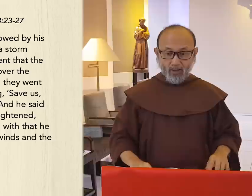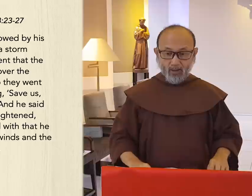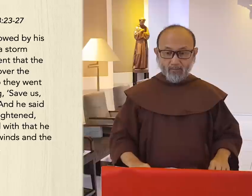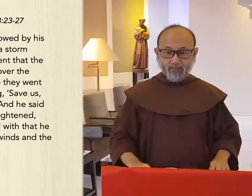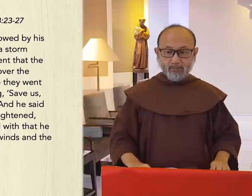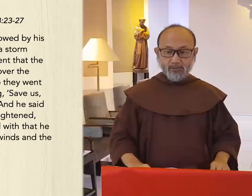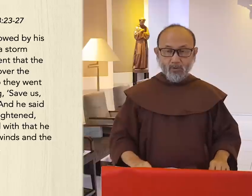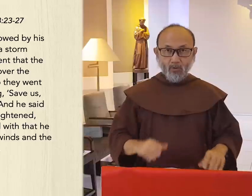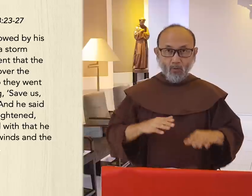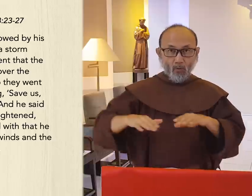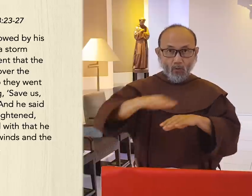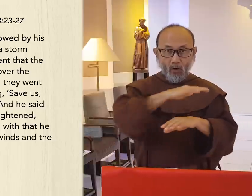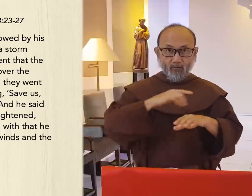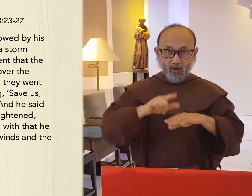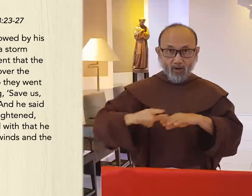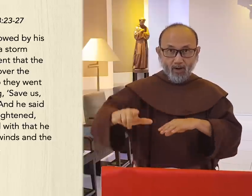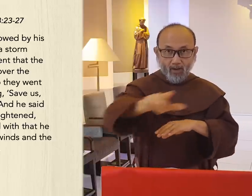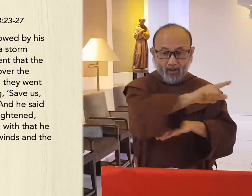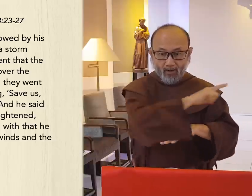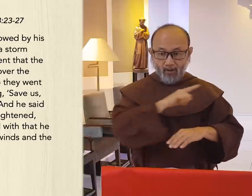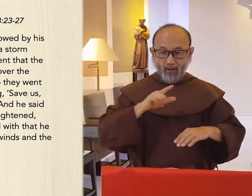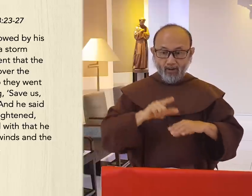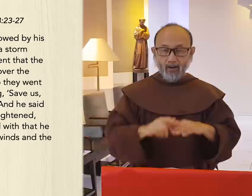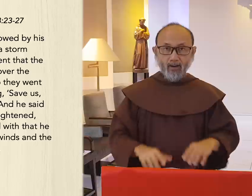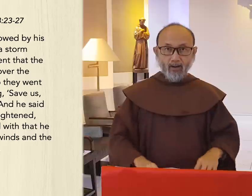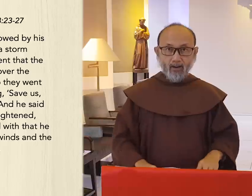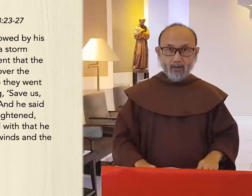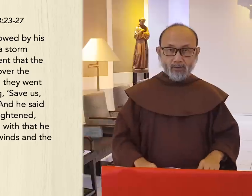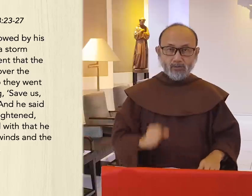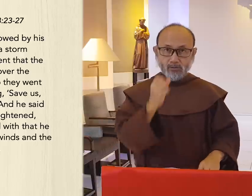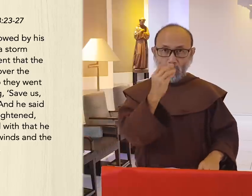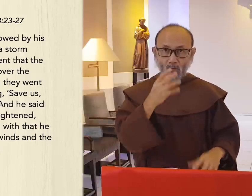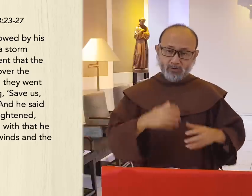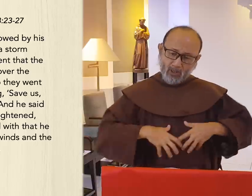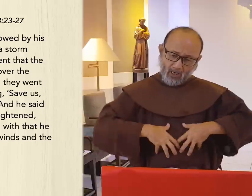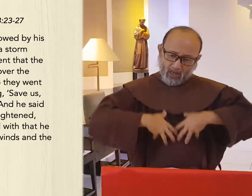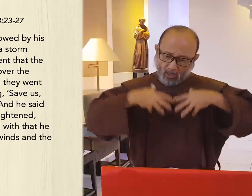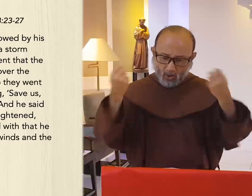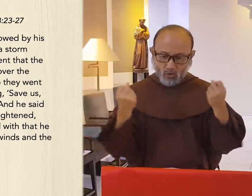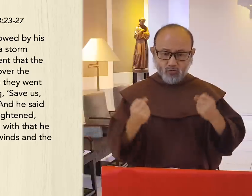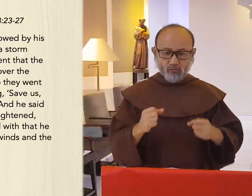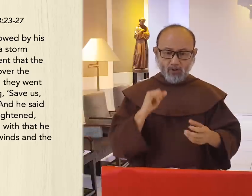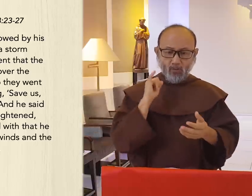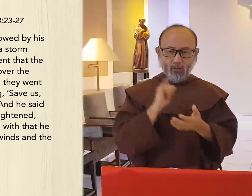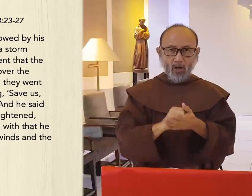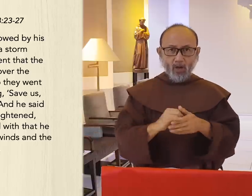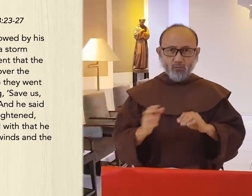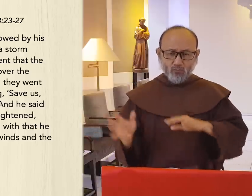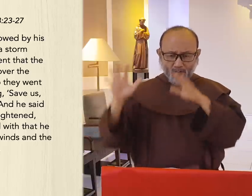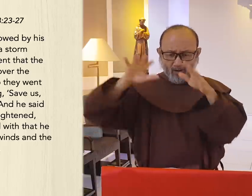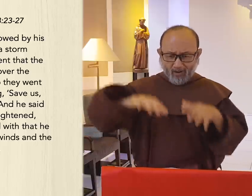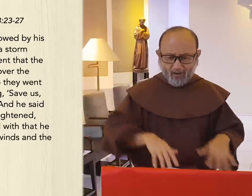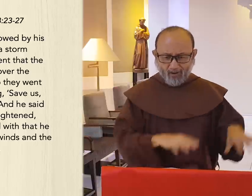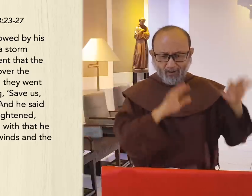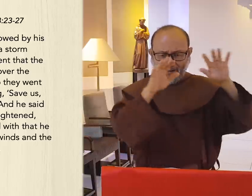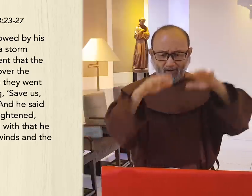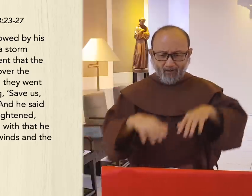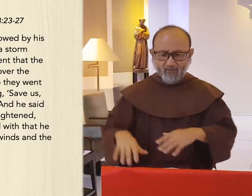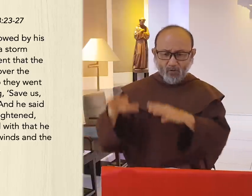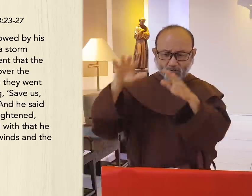so violent that the waves were breaking right over